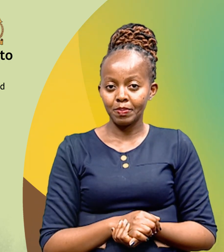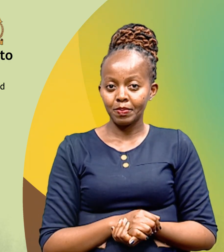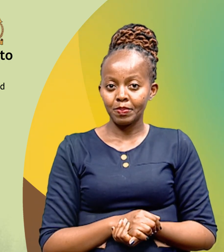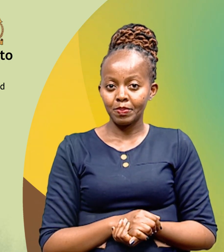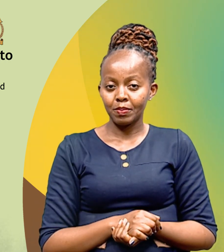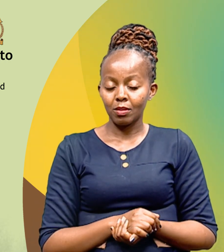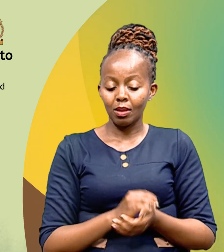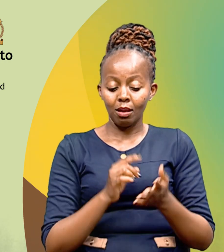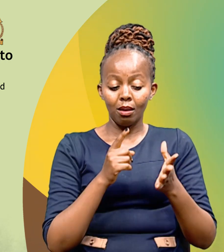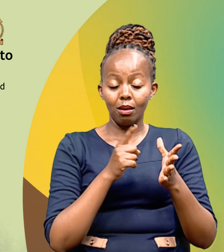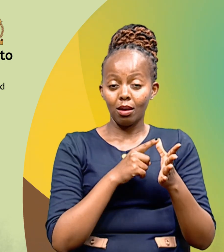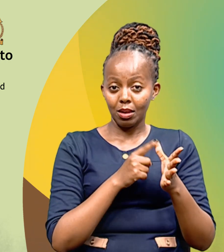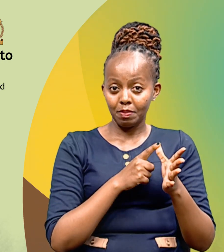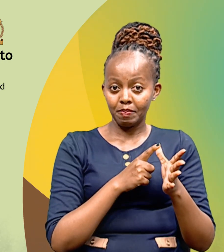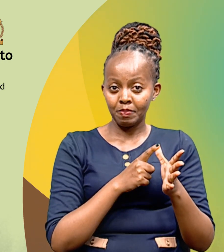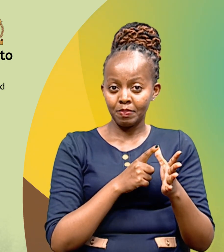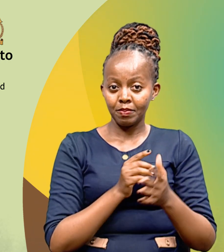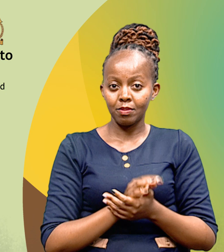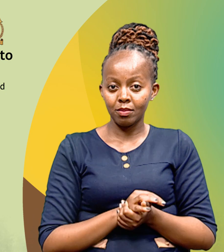E.